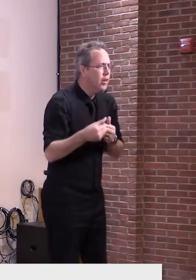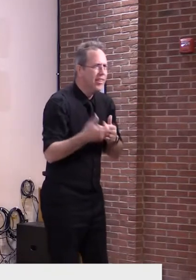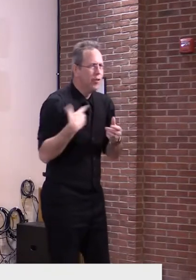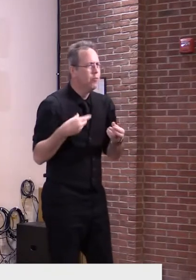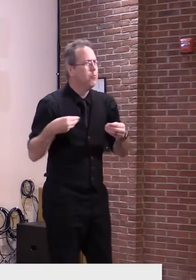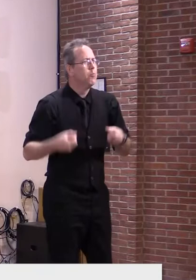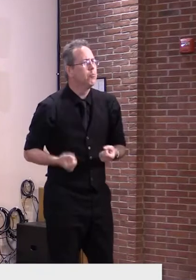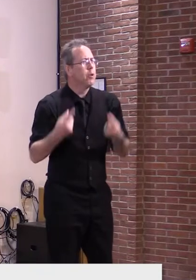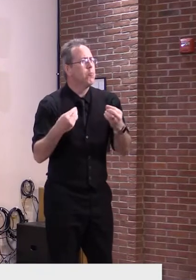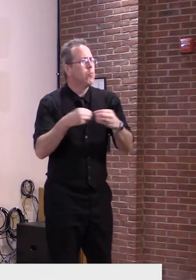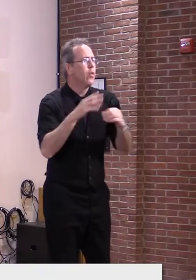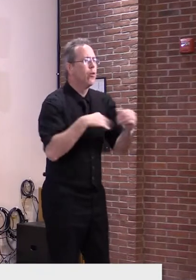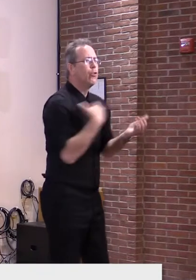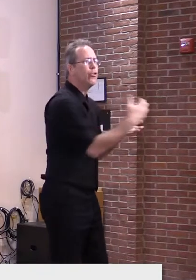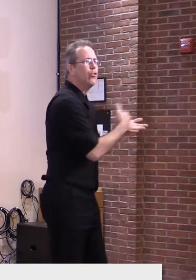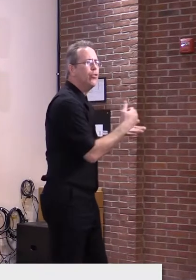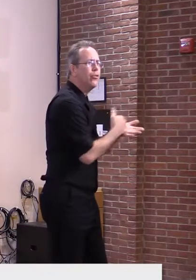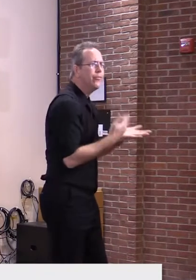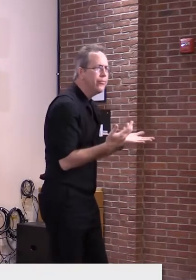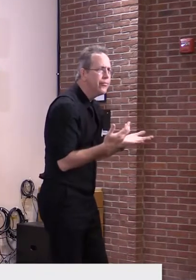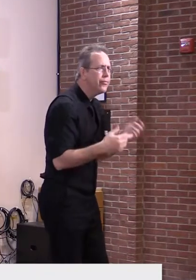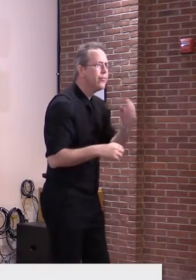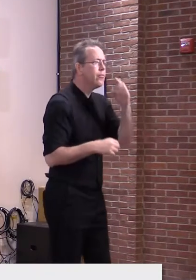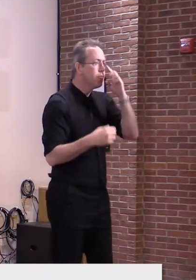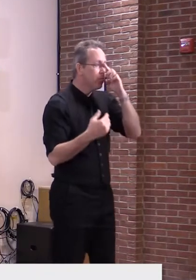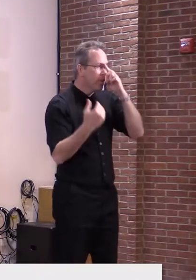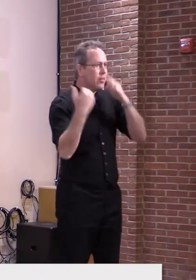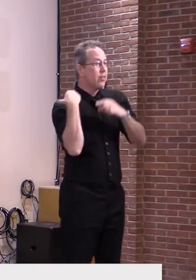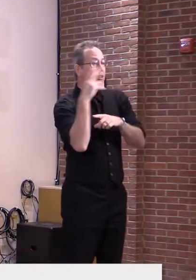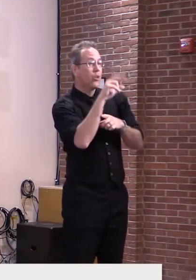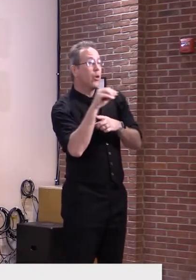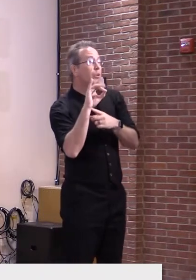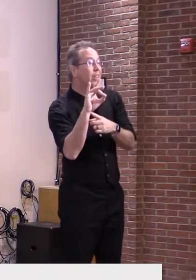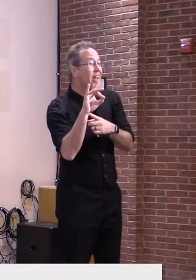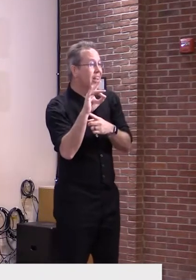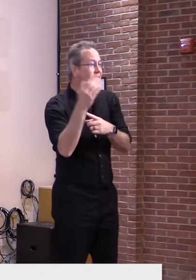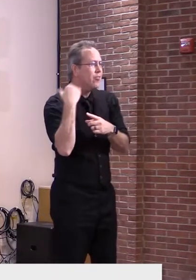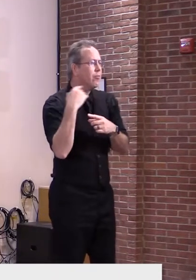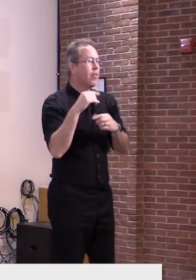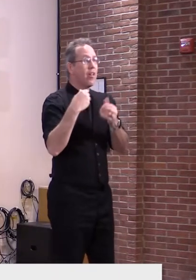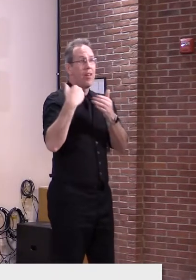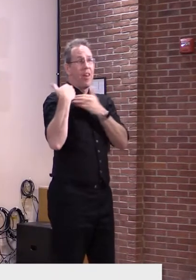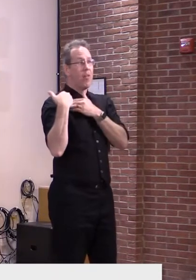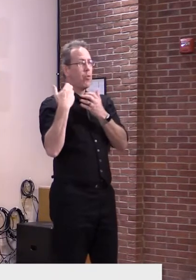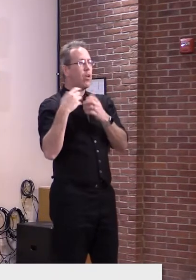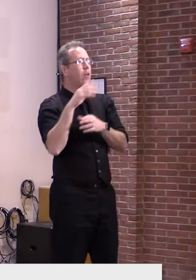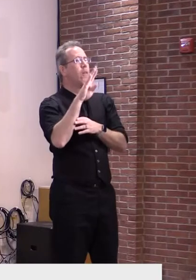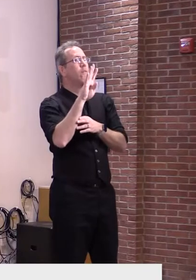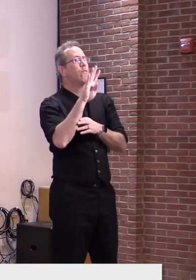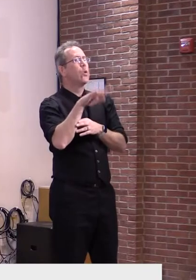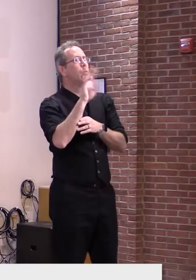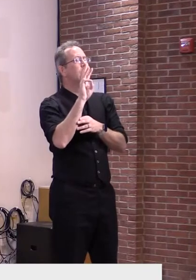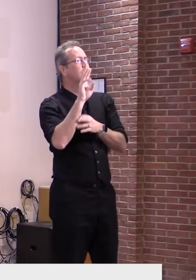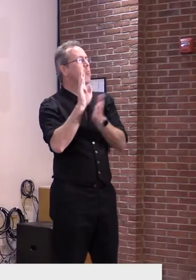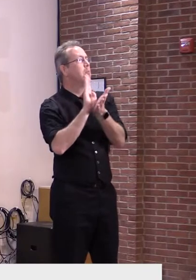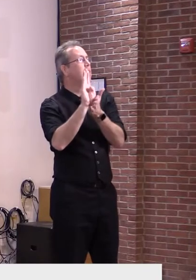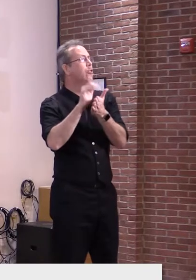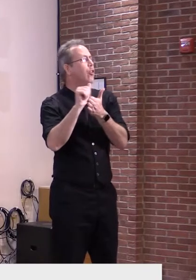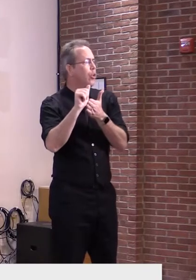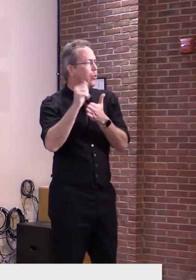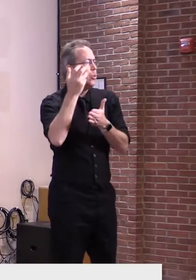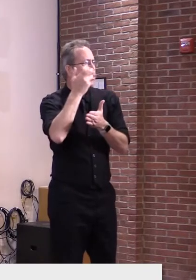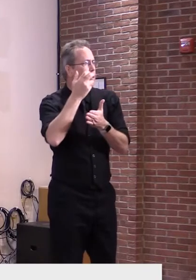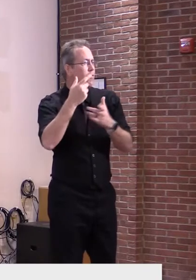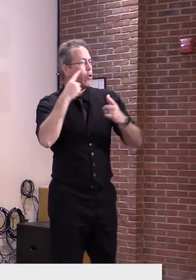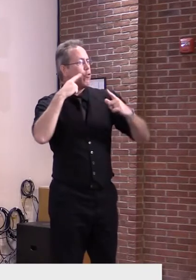in 2008, we had a liability of $466 million for these retirement